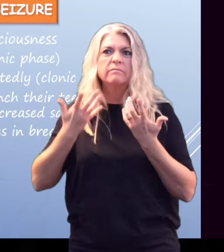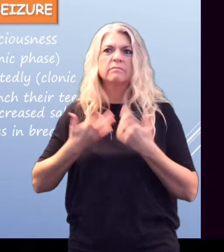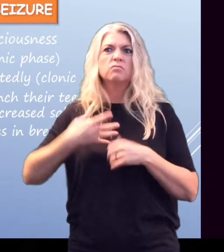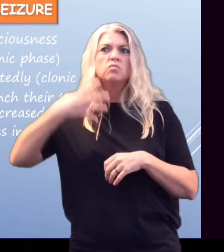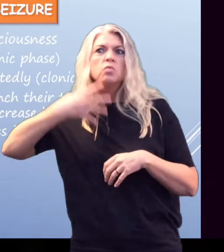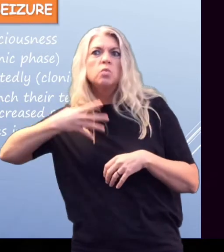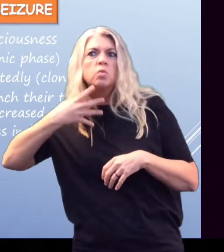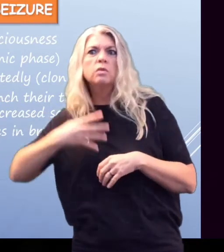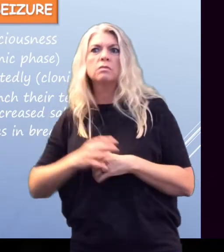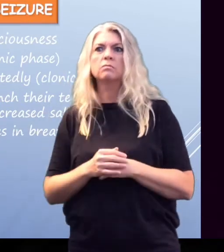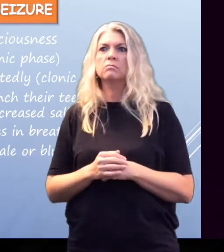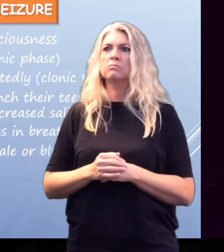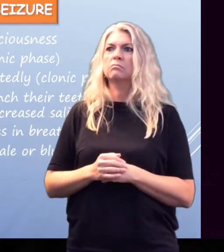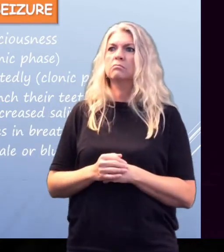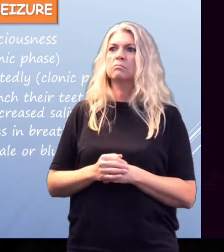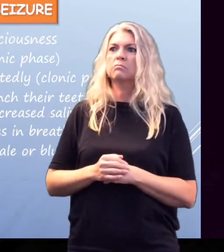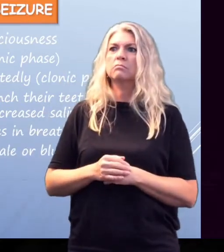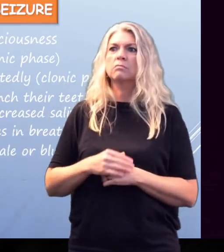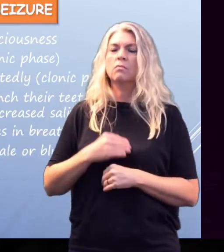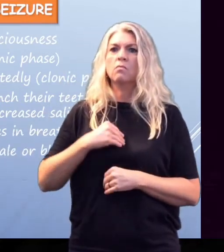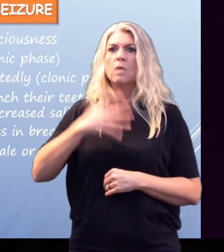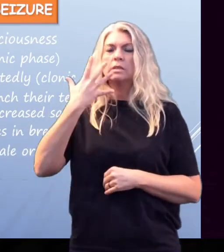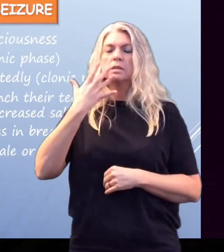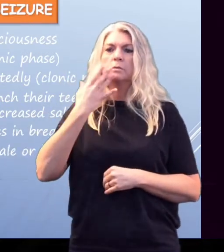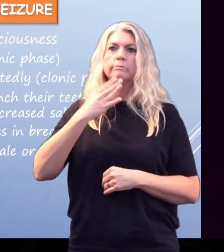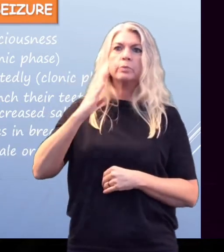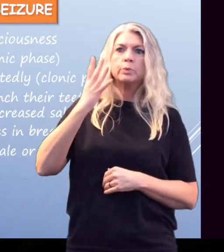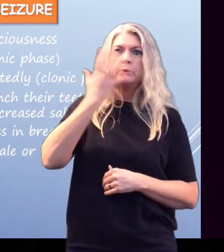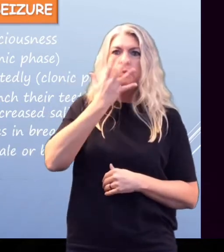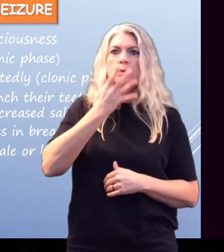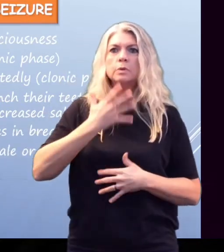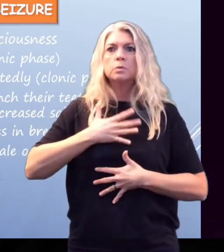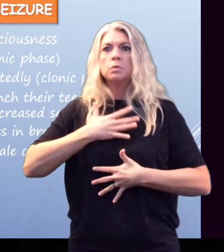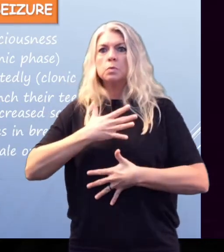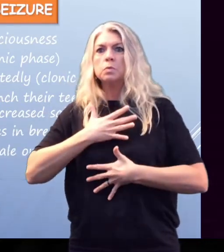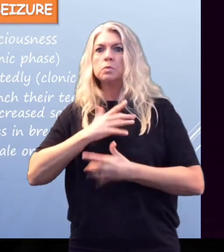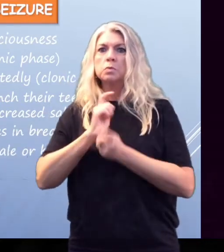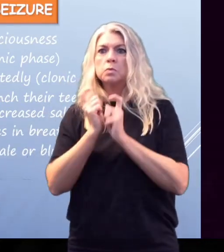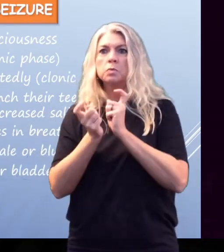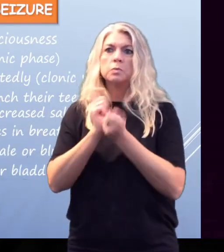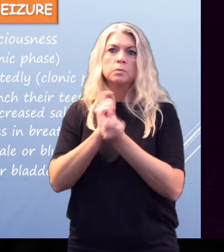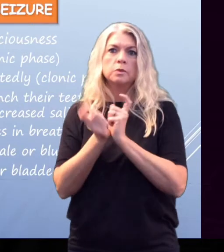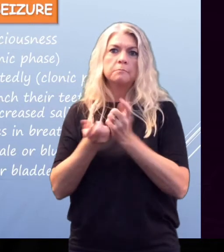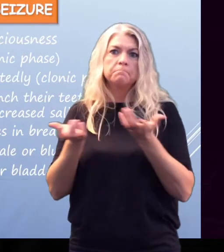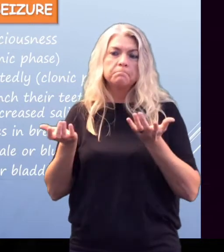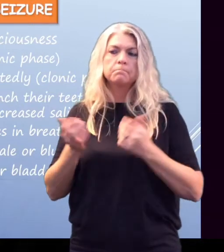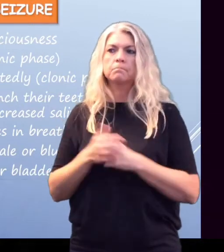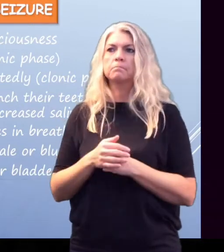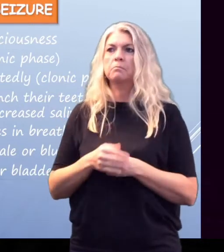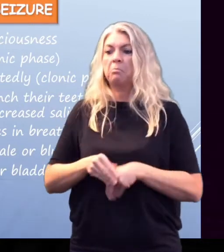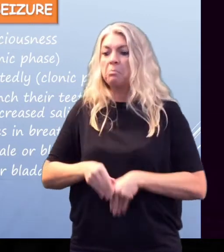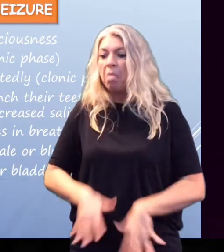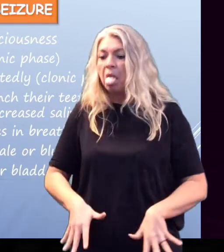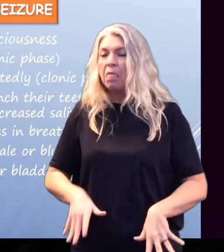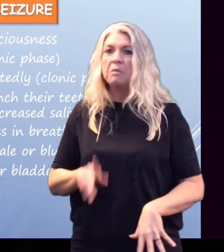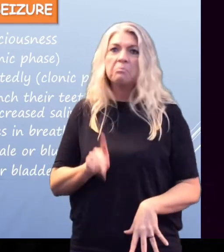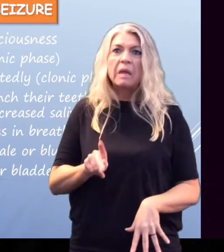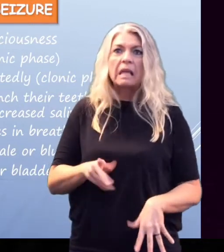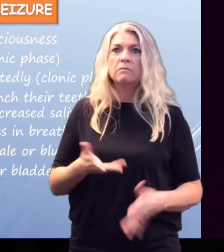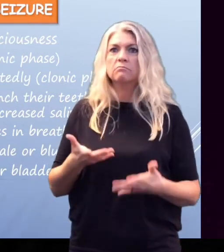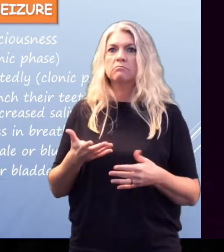breathing. Their skin may turn pale or blue-gray. They may lose bladder or bowel